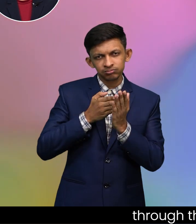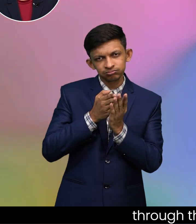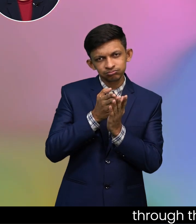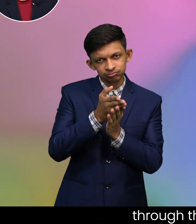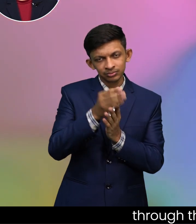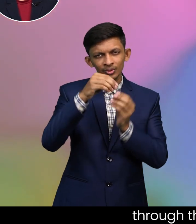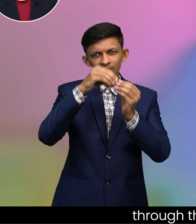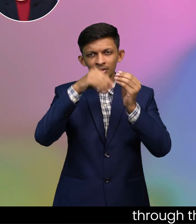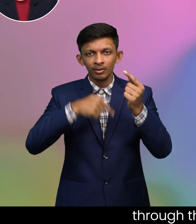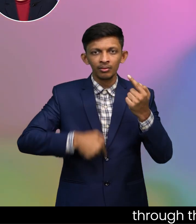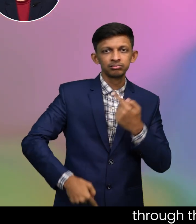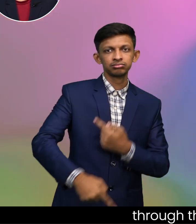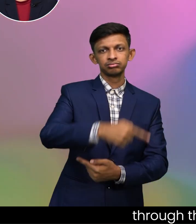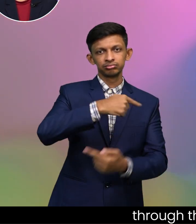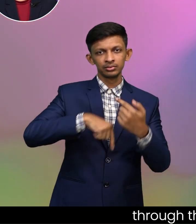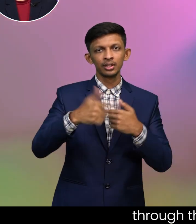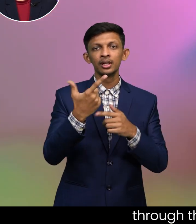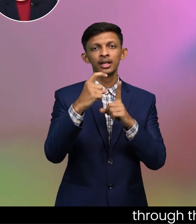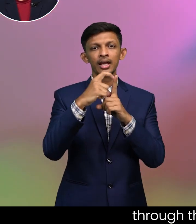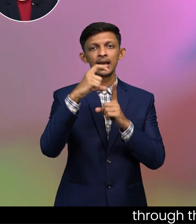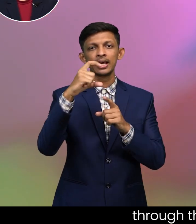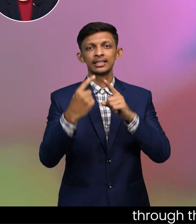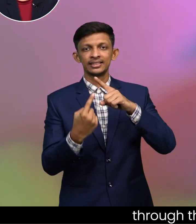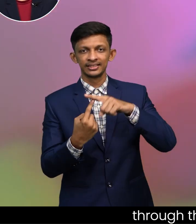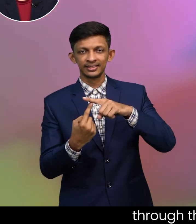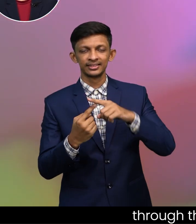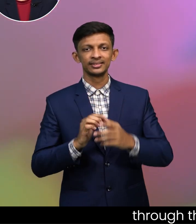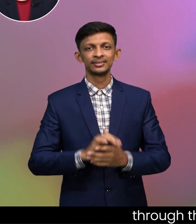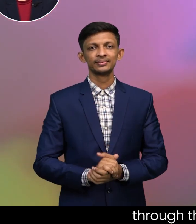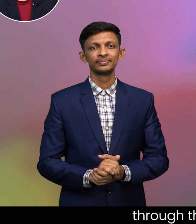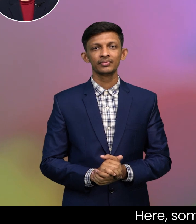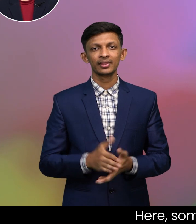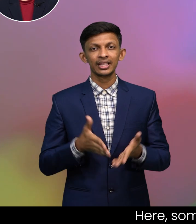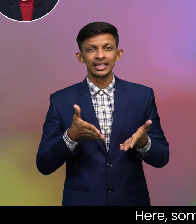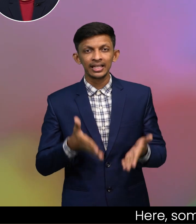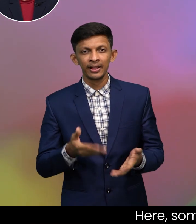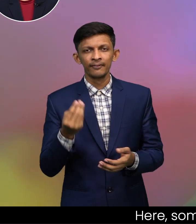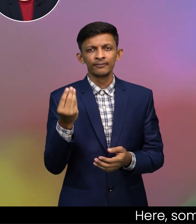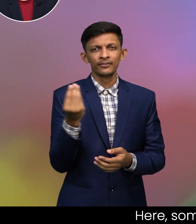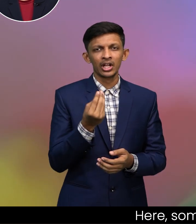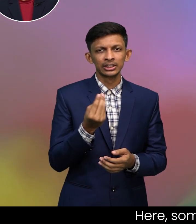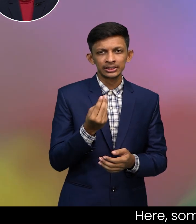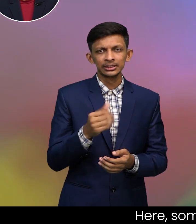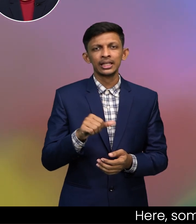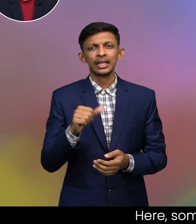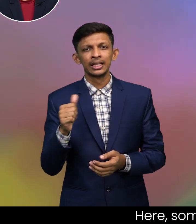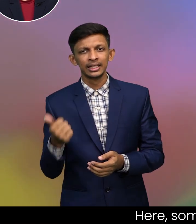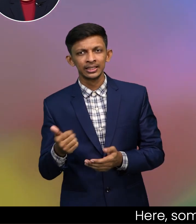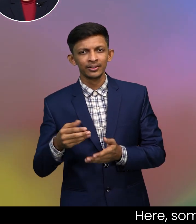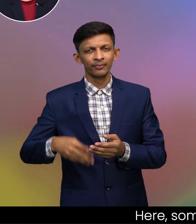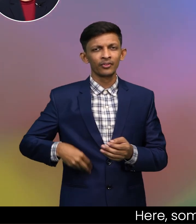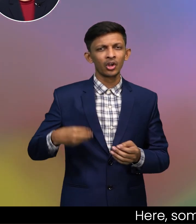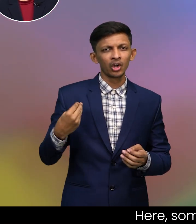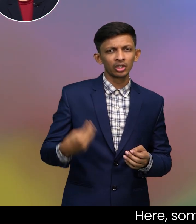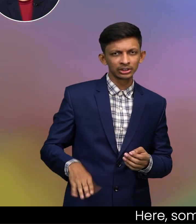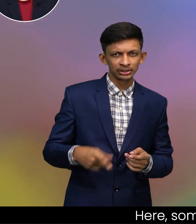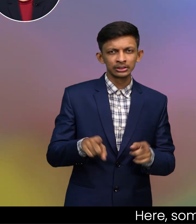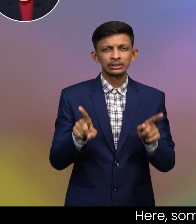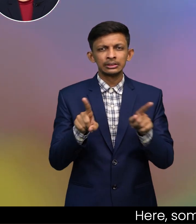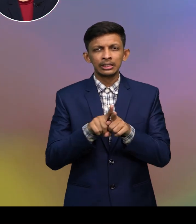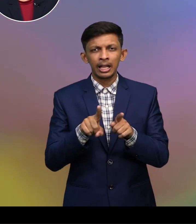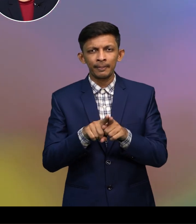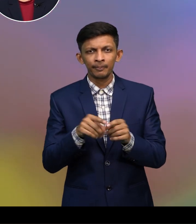Useful substances in primary urine are reabsorbed into the peritubular